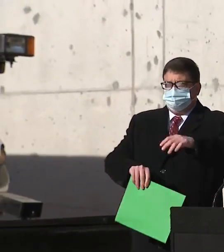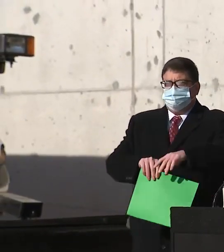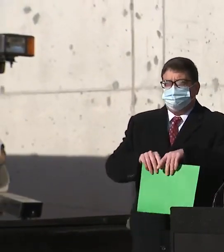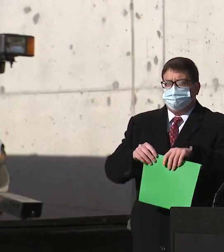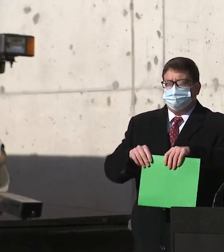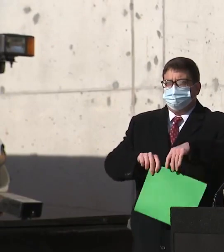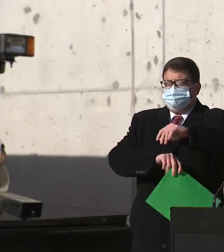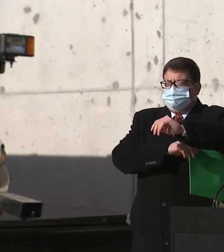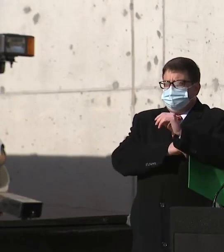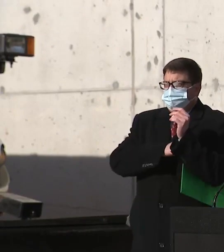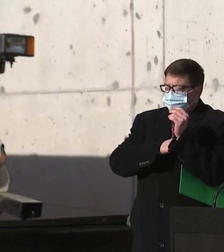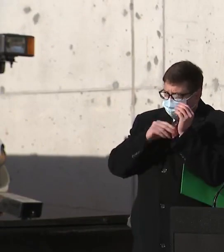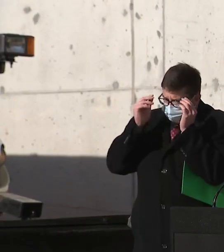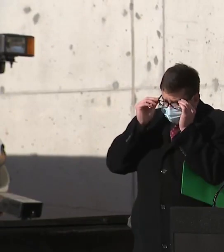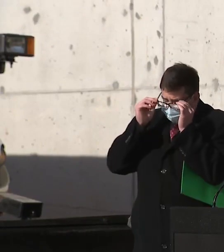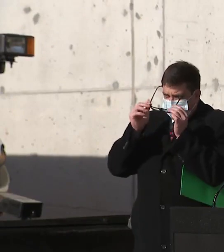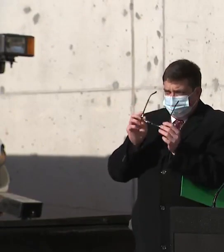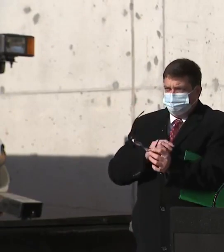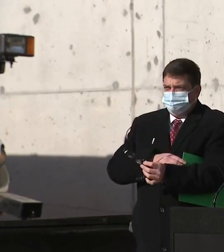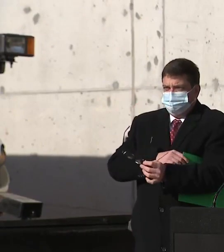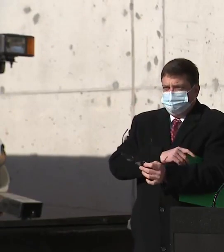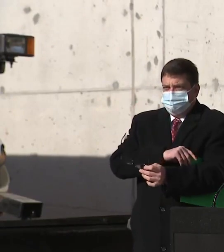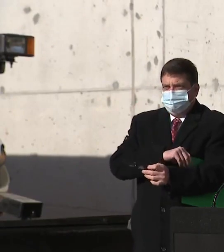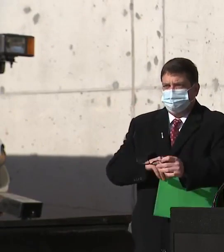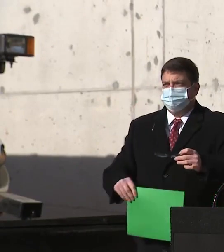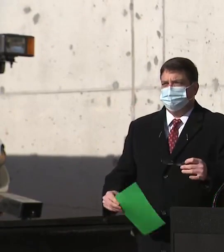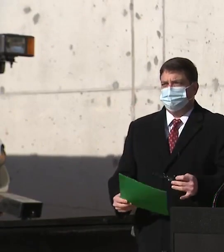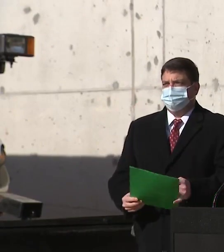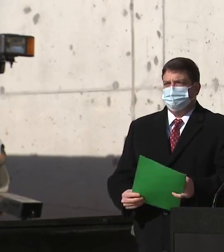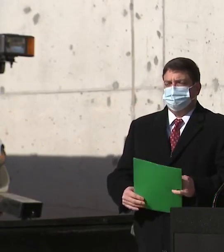Good afternoon, everybody. Hold on one second.